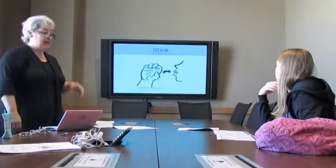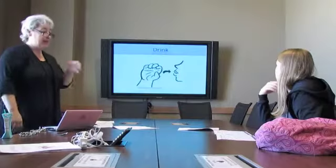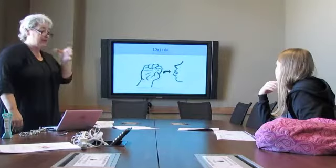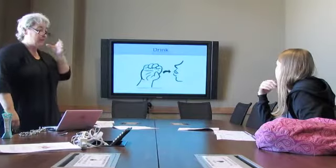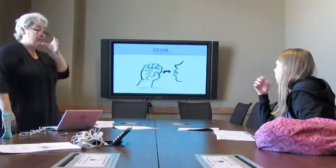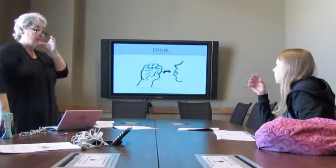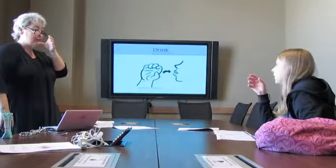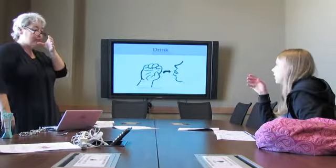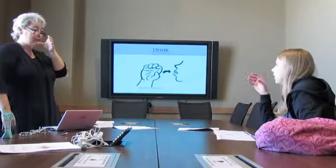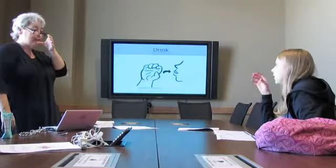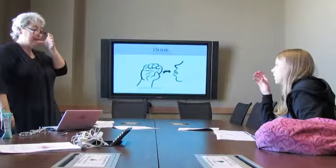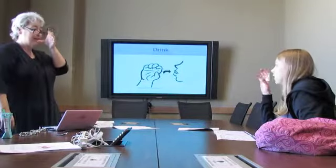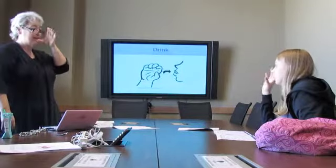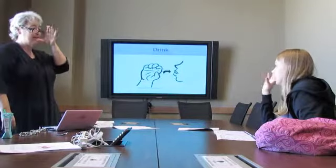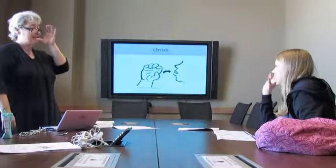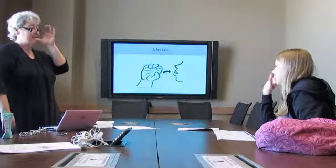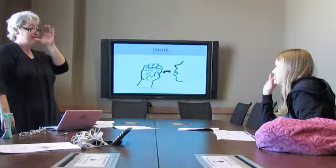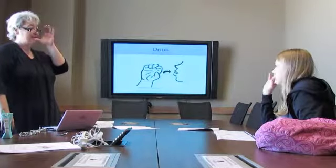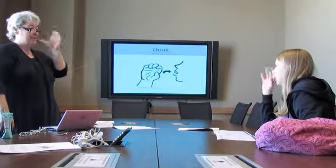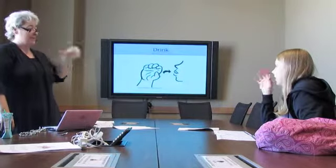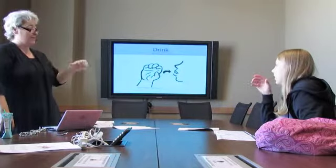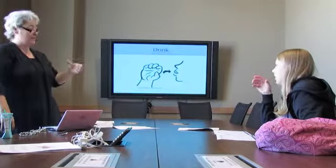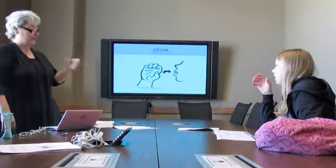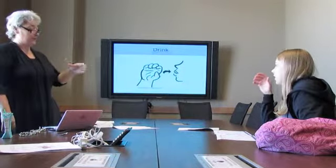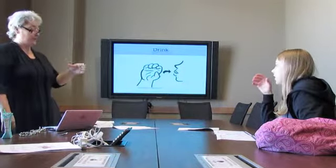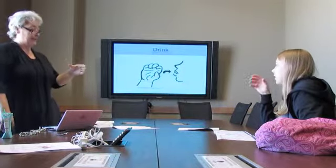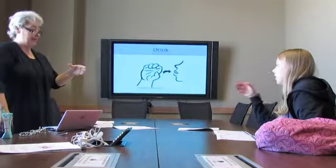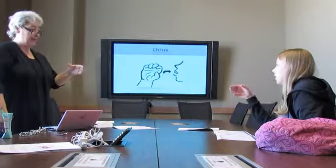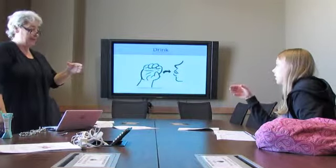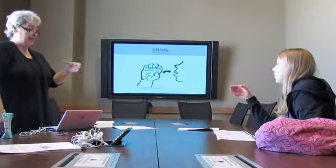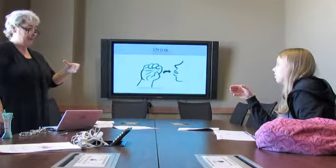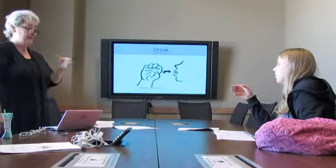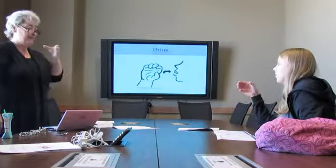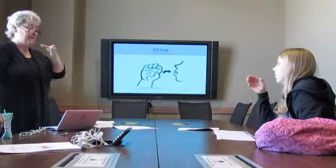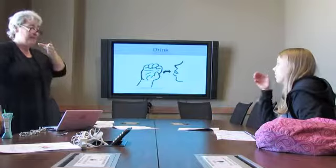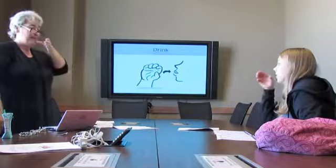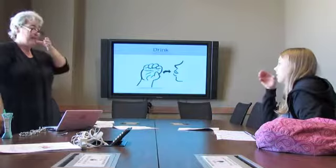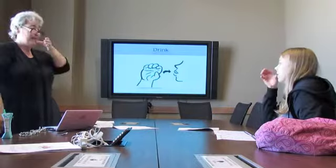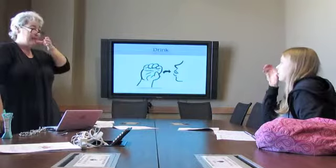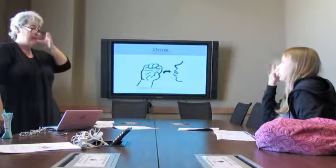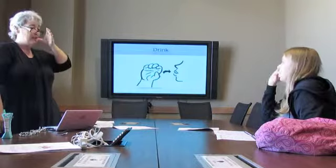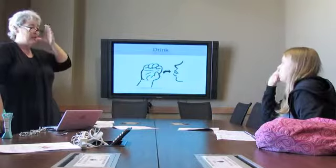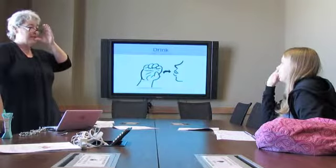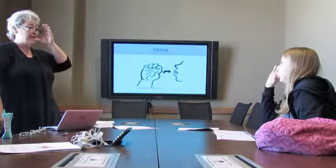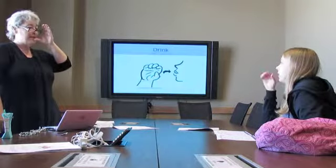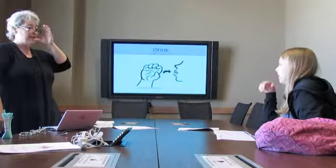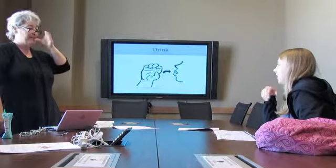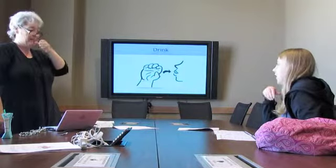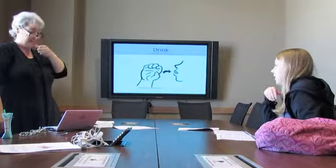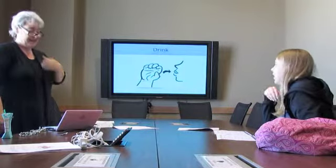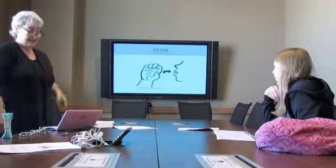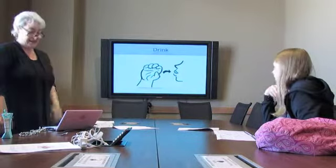And drink. So if you're holding a cup and you drink.